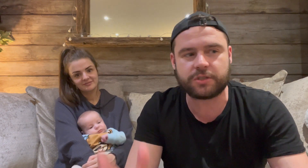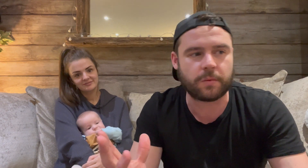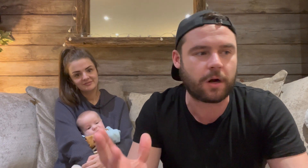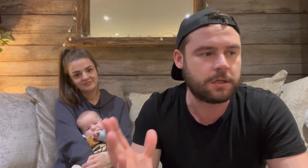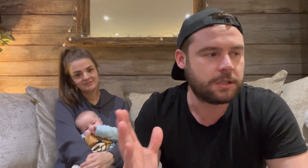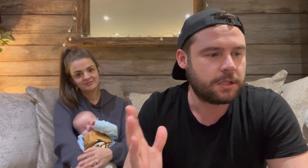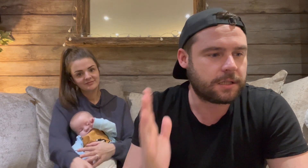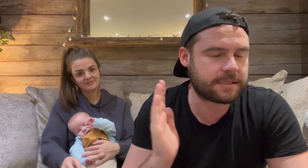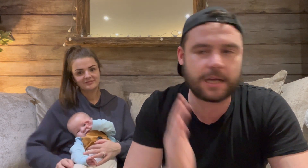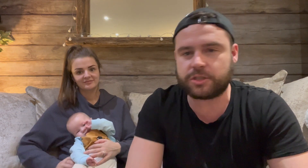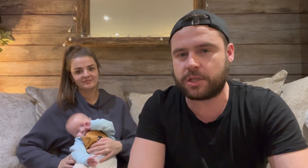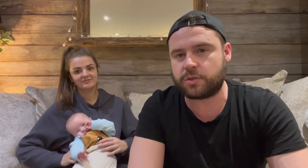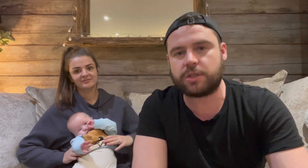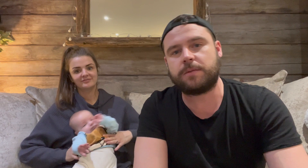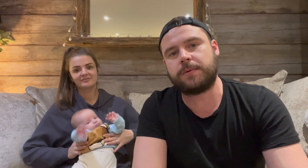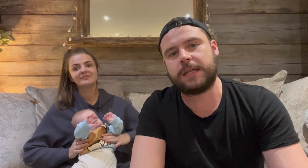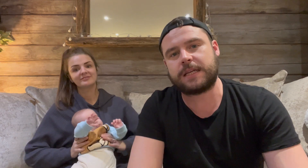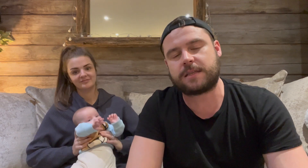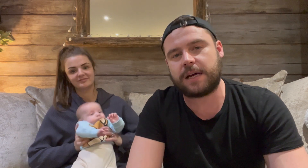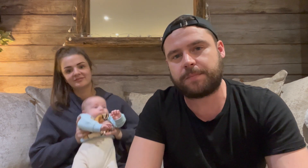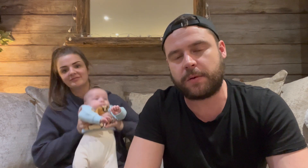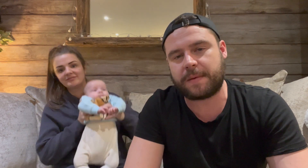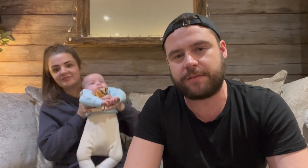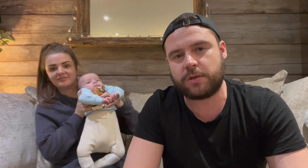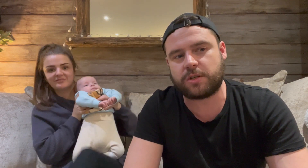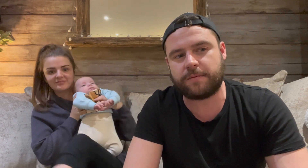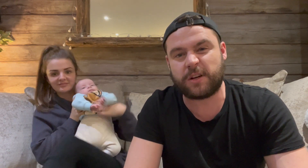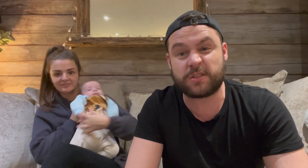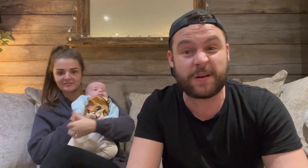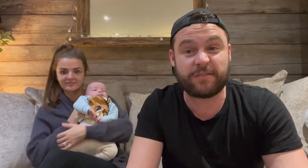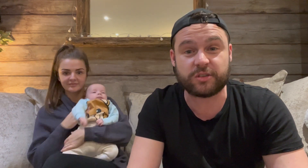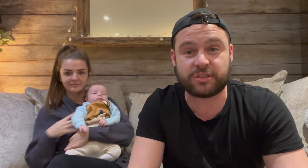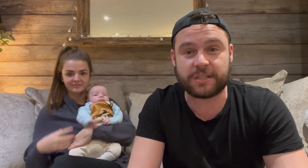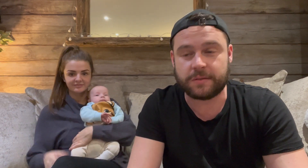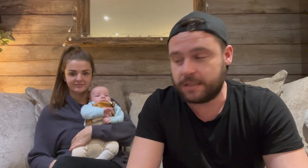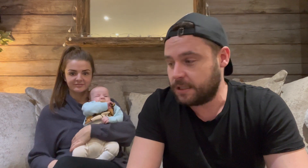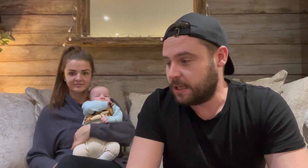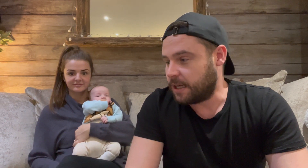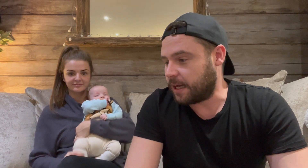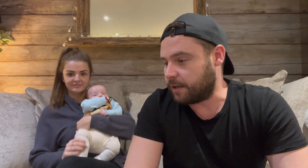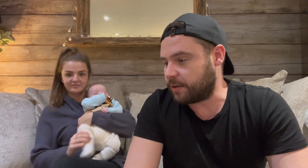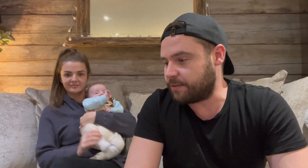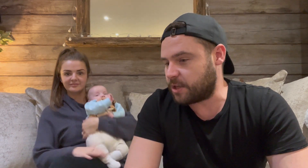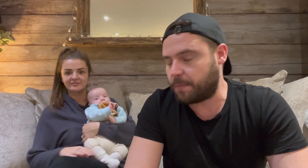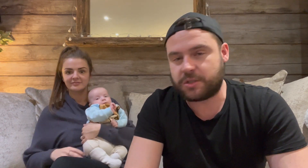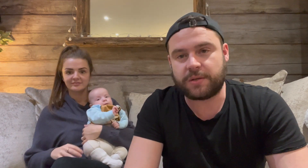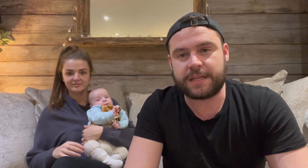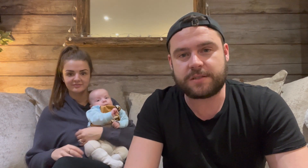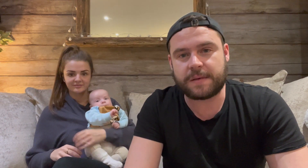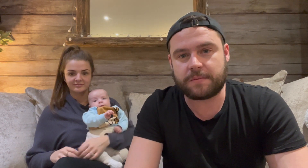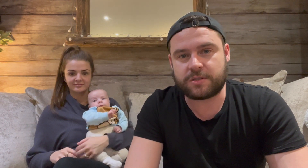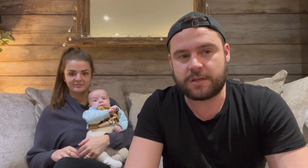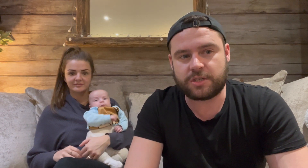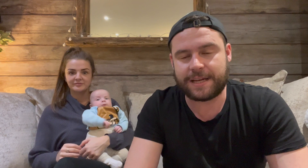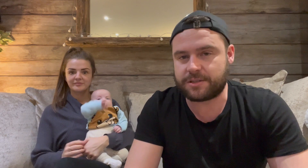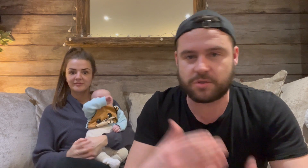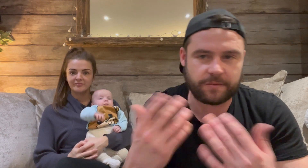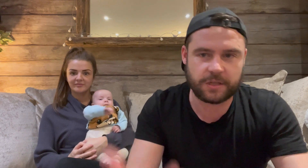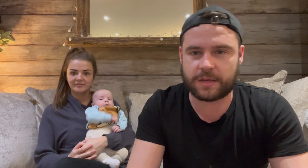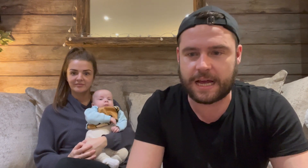what, let's get onto YouTube and let's start doing a bit of a YouTube vlog, because they're quite fun to do, and it'll give us the opportunity to be able to share some stuff with you